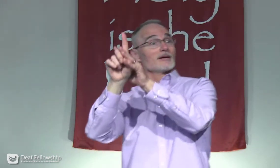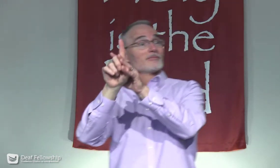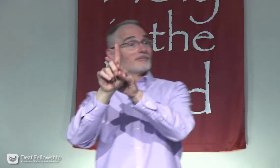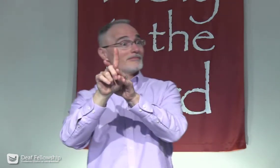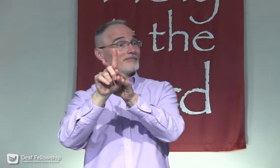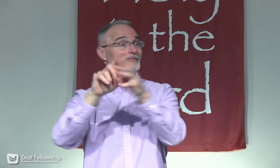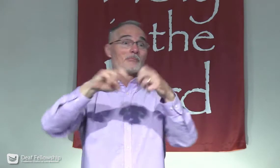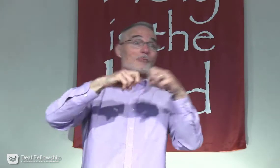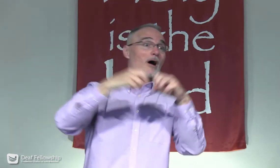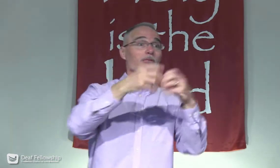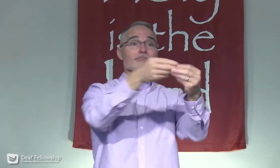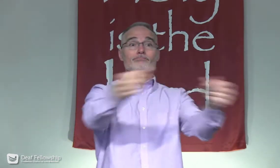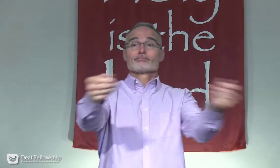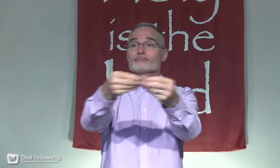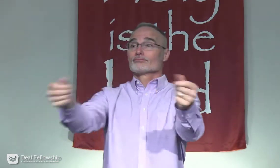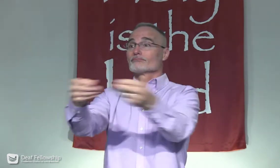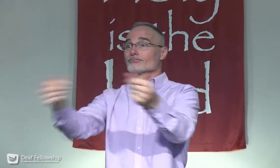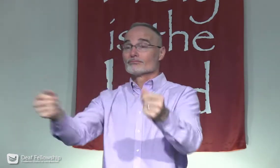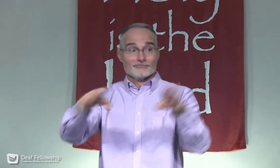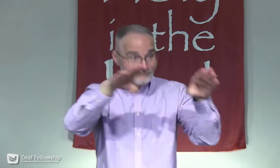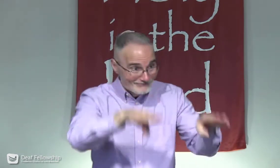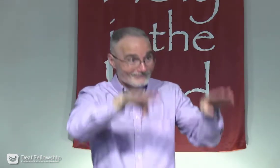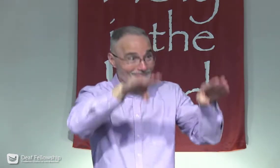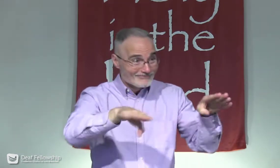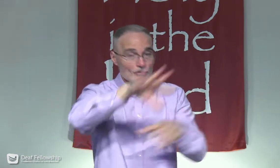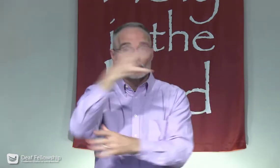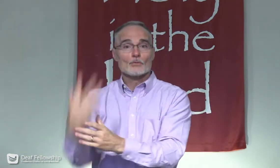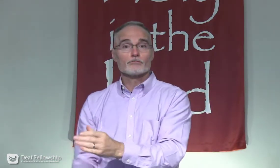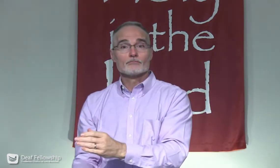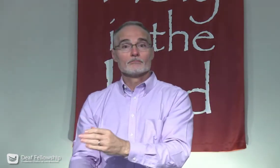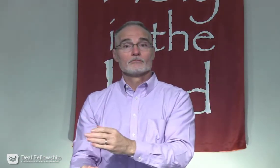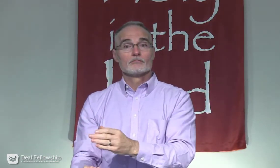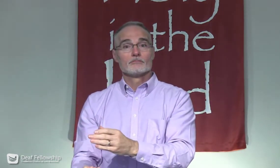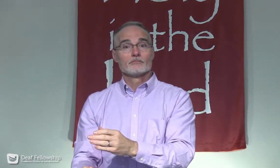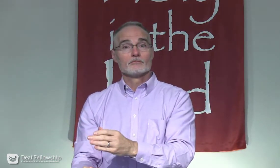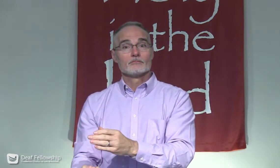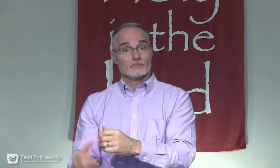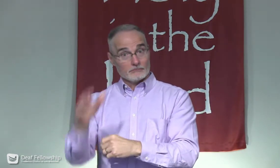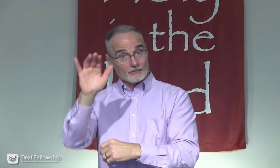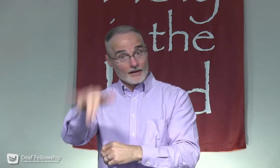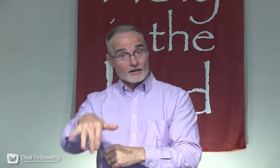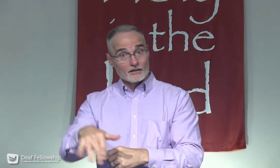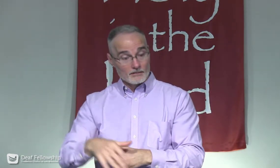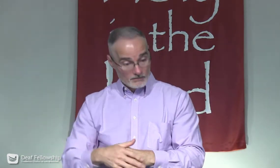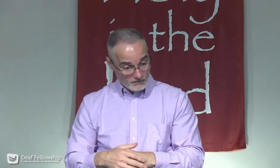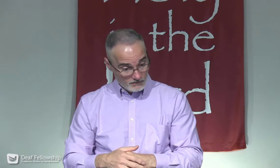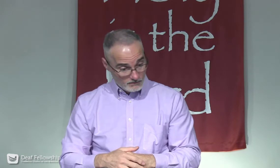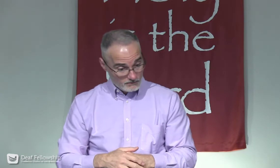genie appears and solves all of our problems, bows to our every command, and then goes back